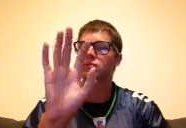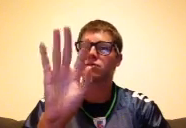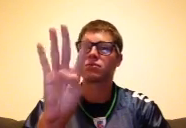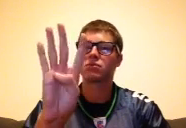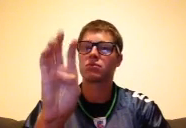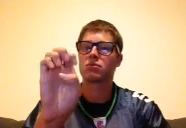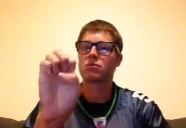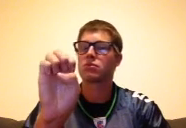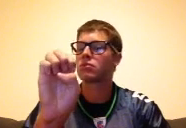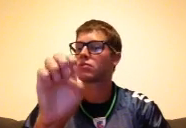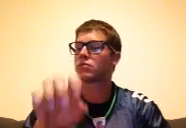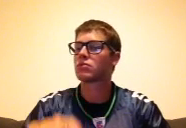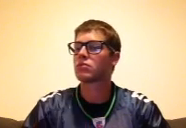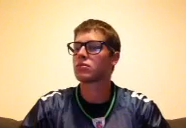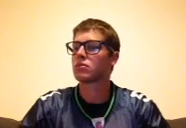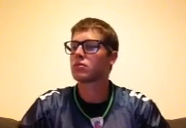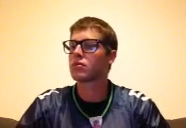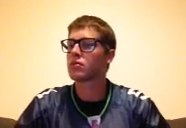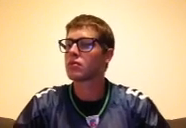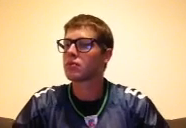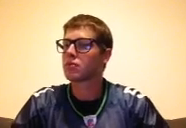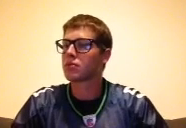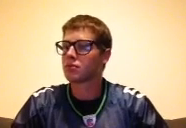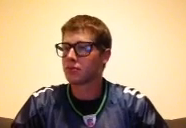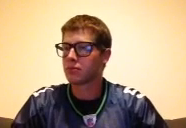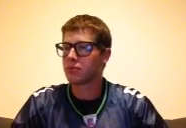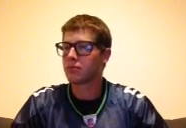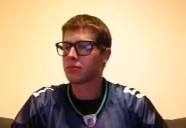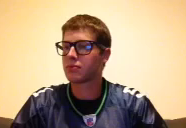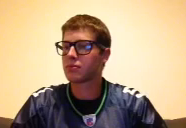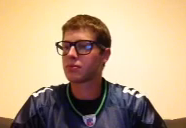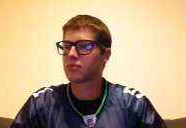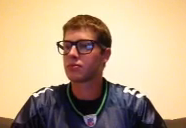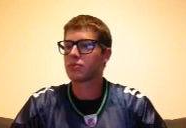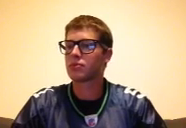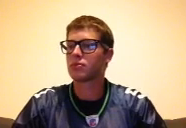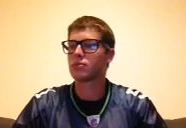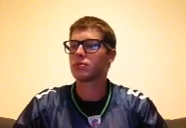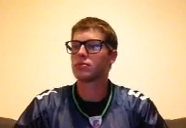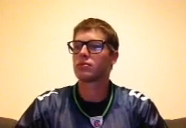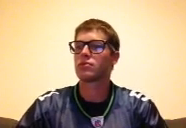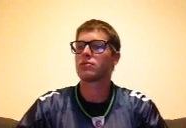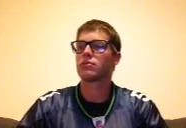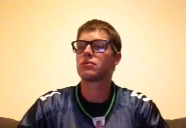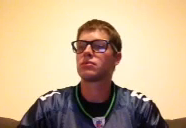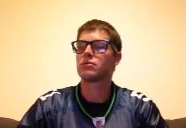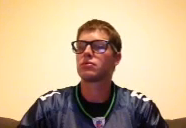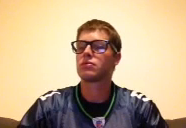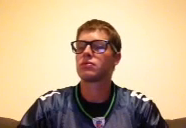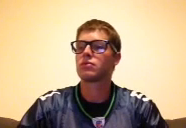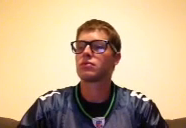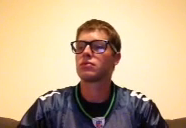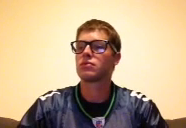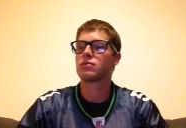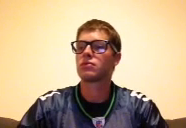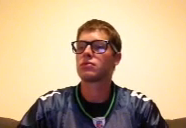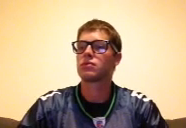many years ago, when replay was gone, it came back on a controversial Seattle game where Vinny Testaverde of the New York Jets, it was a confusion